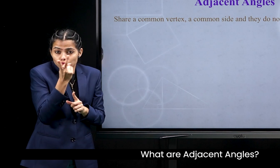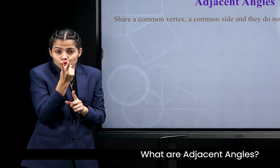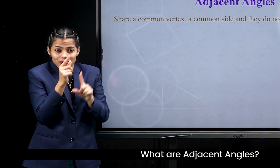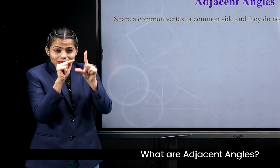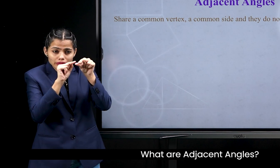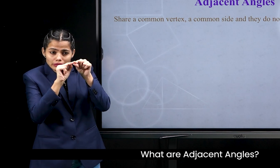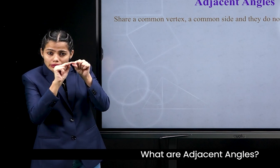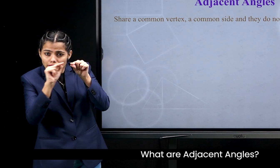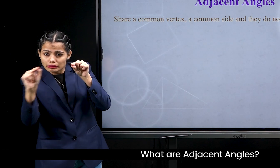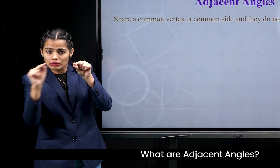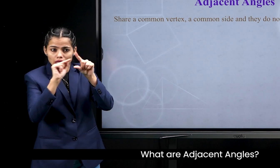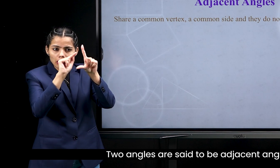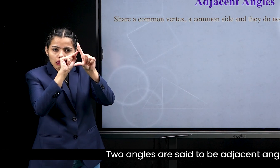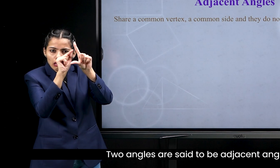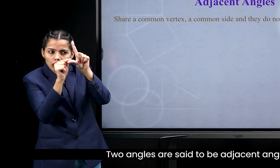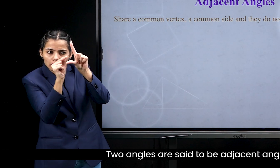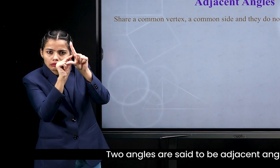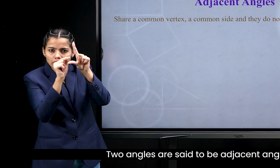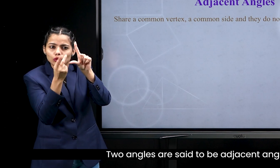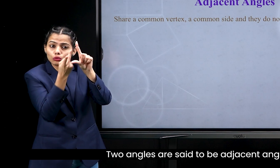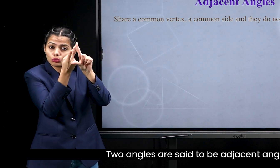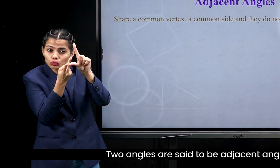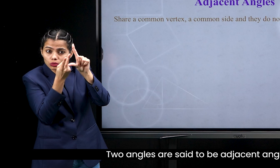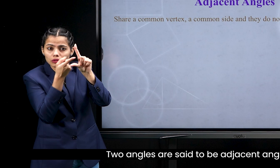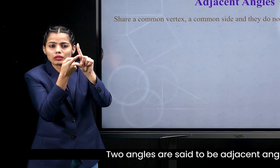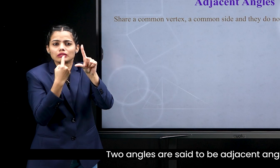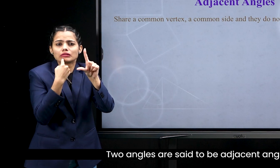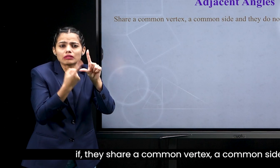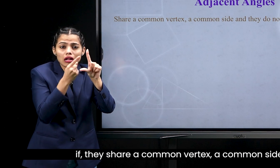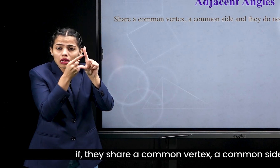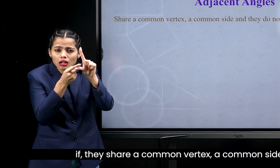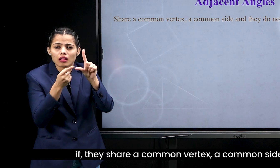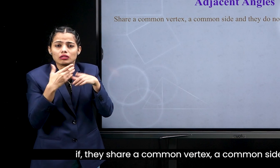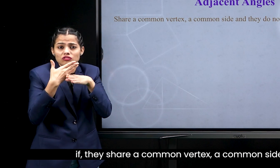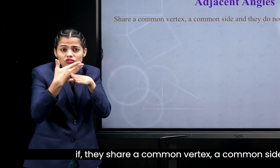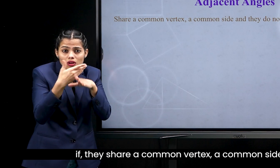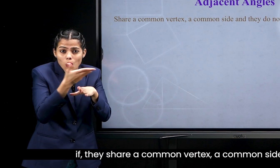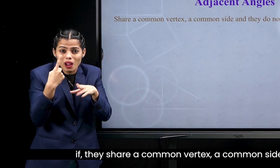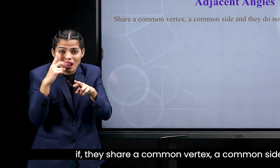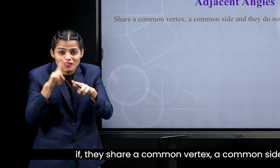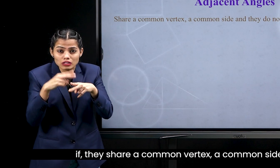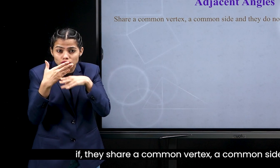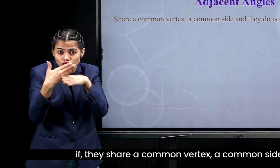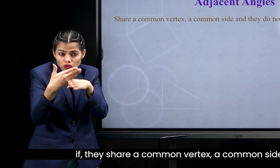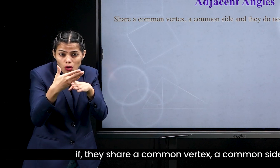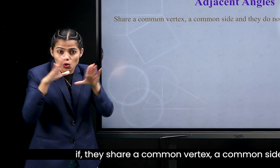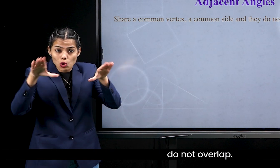What are adjacent angles? Two angles are said to be adjacent angles if they share a common vertex, a common side, and they do